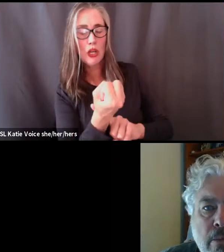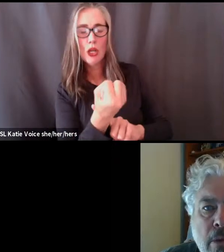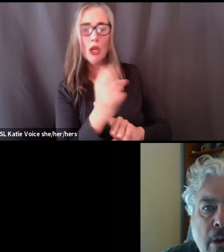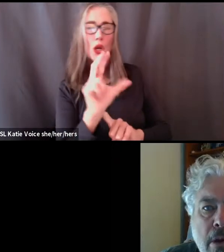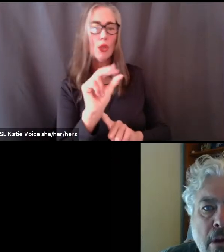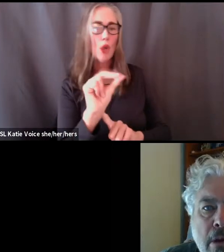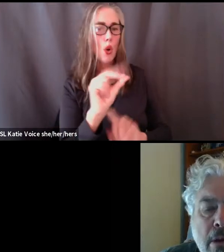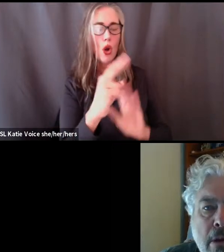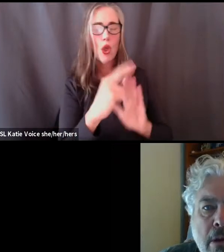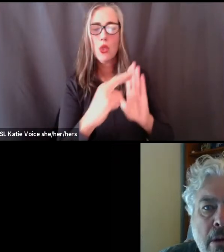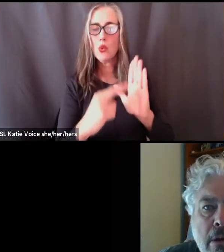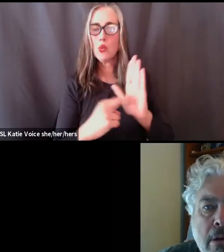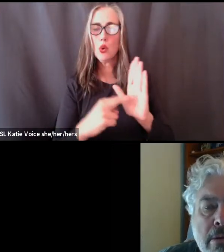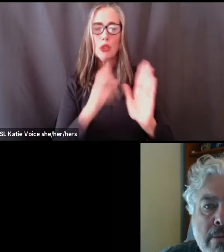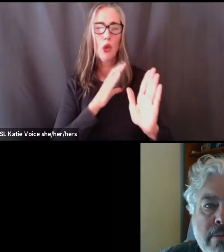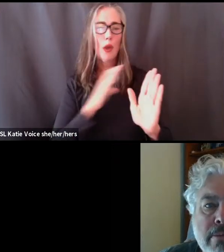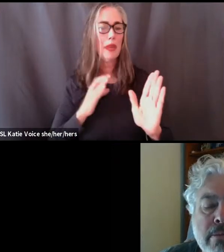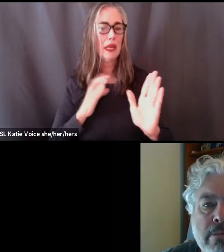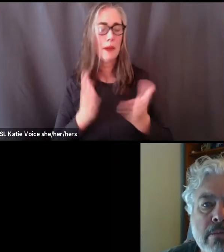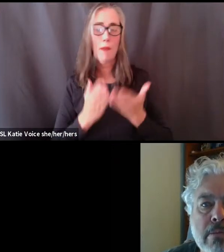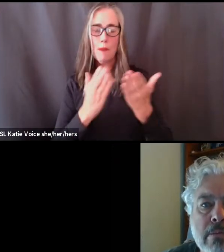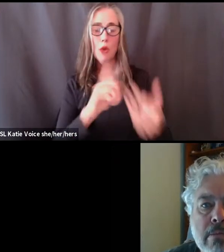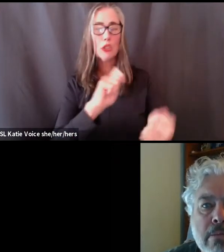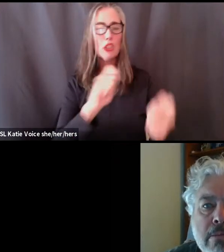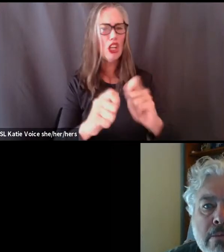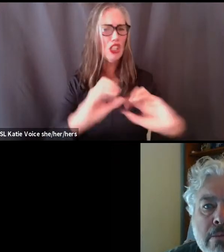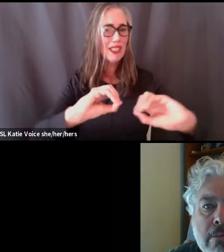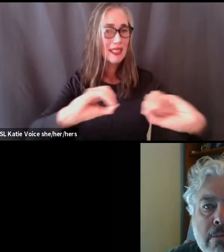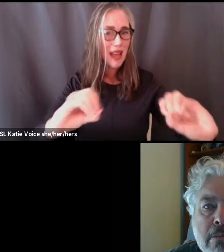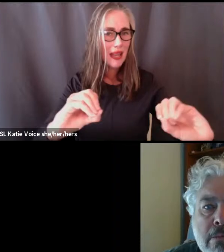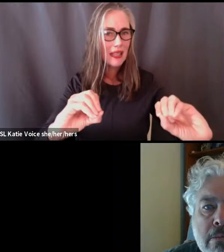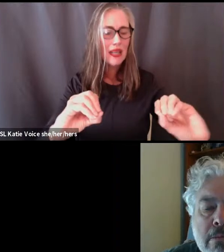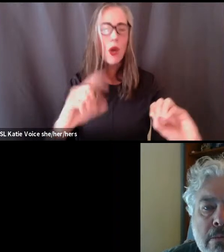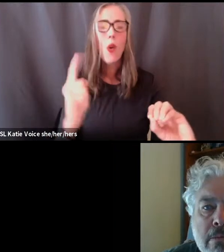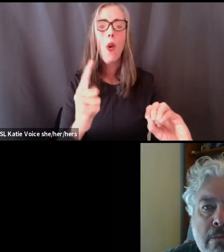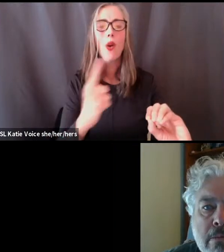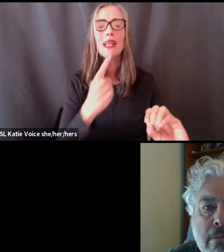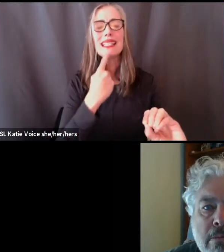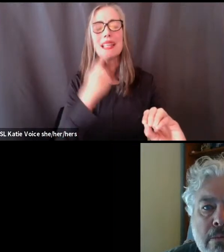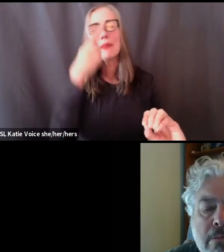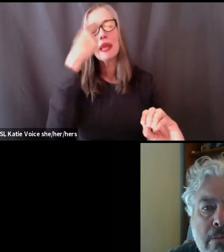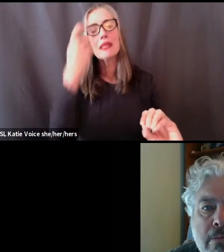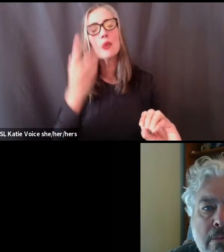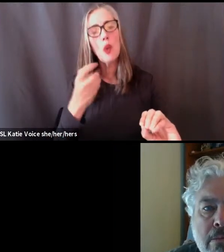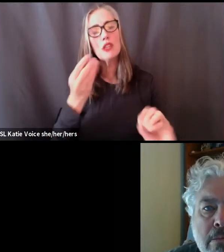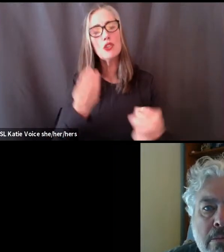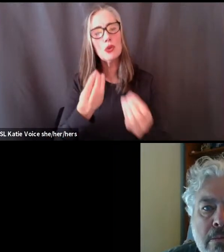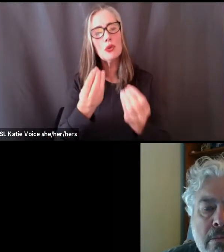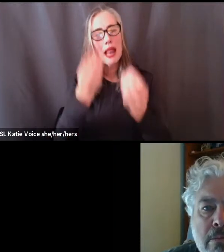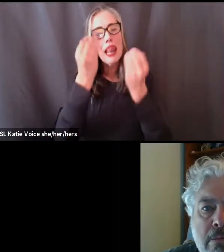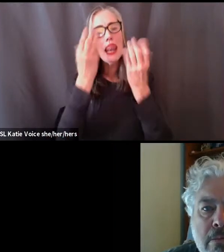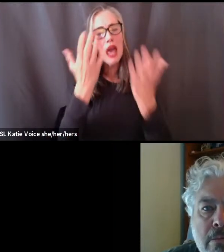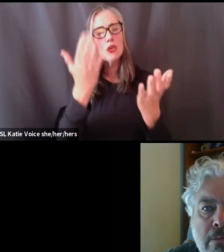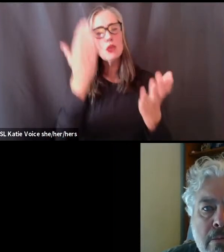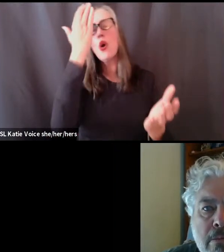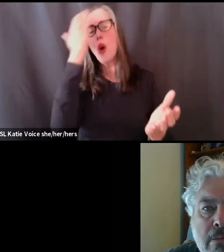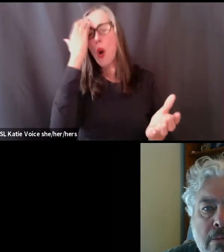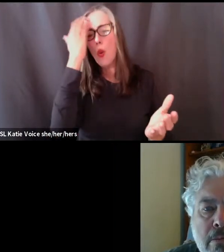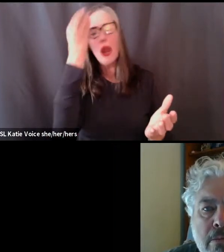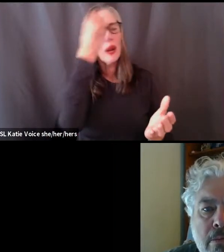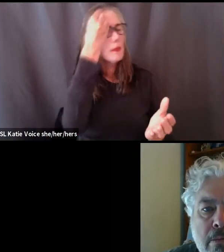proposing any changes. The only reason I bring this up is to make people aware of the issue that exists under our current bylaws. We're